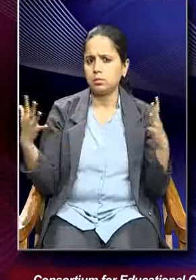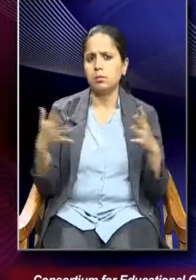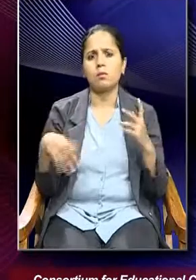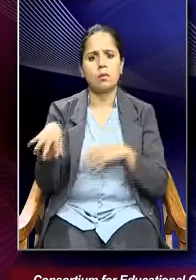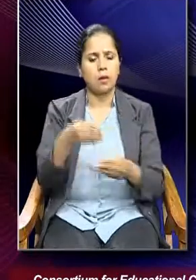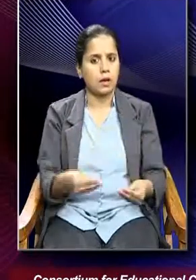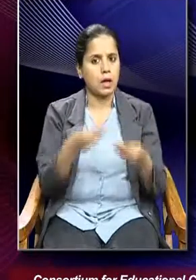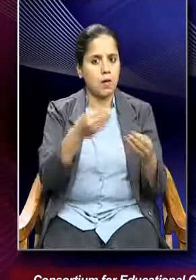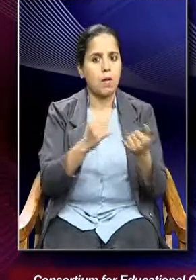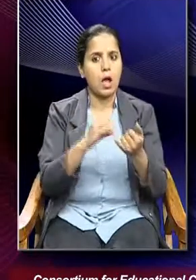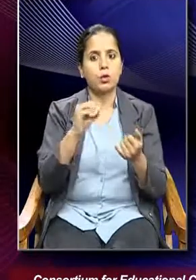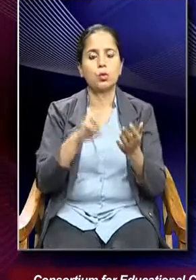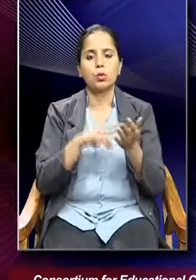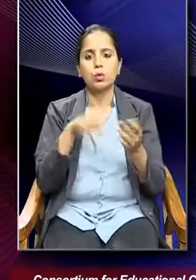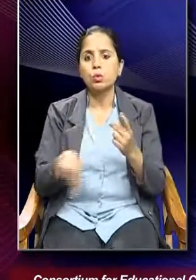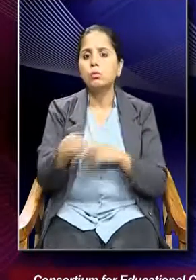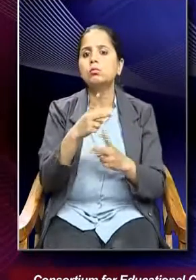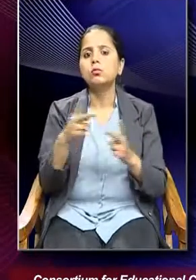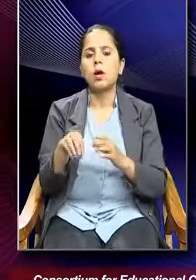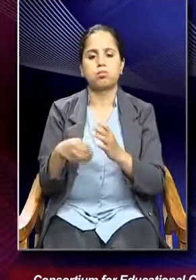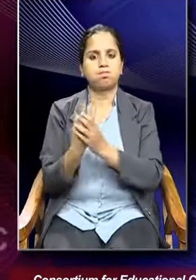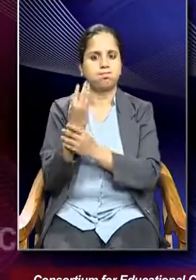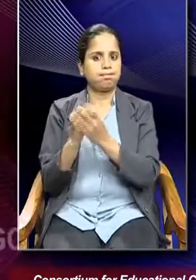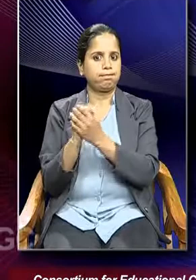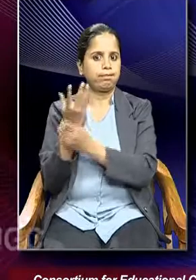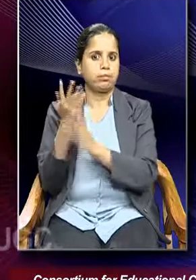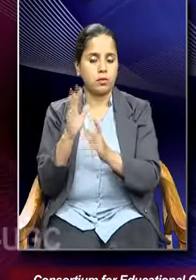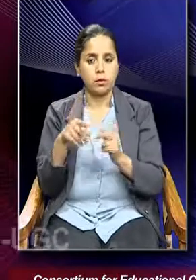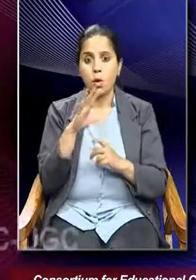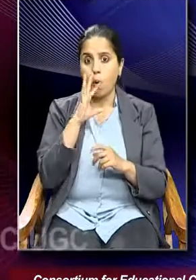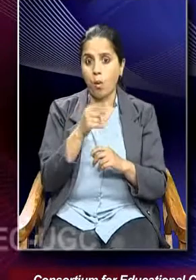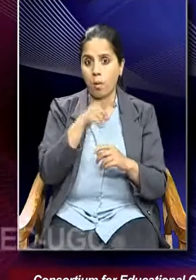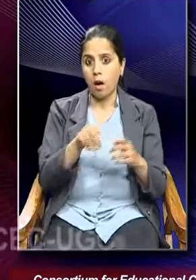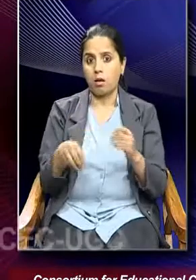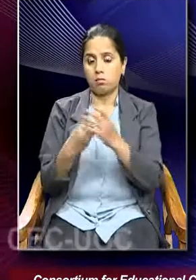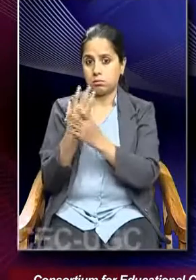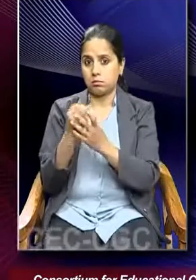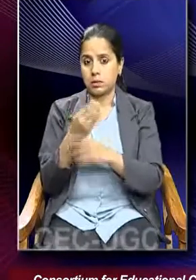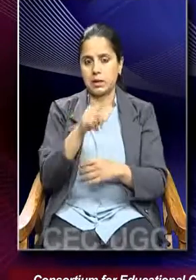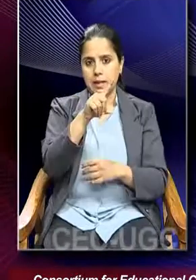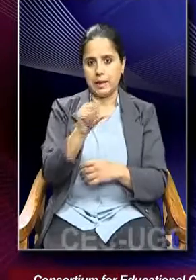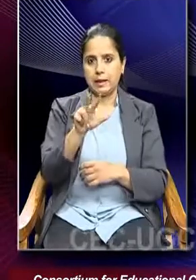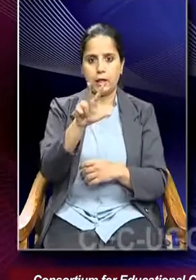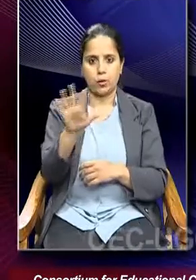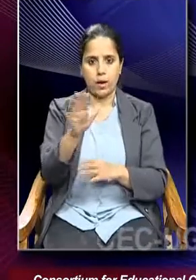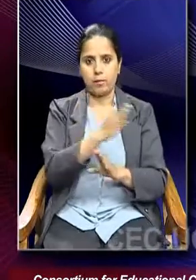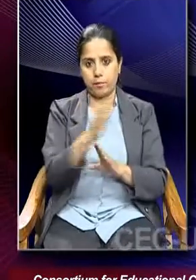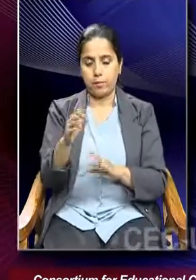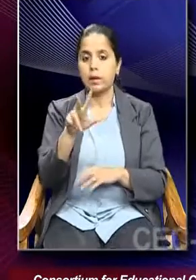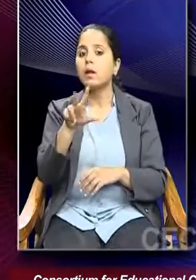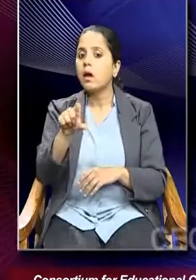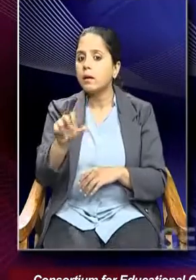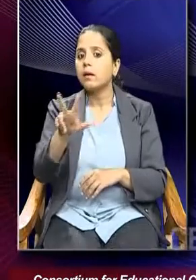SO2 emissions, based initially on actual emissions during the period 1985 to